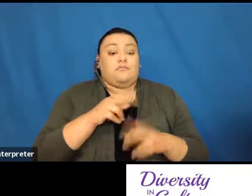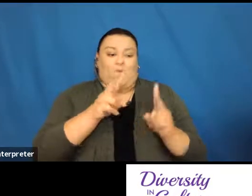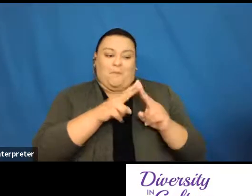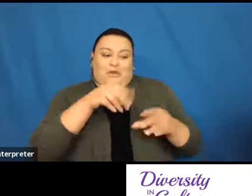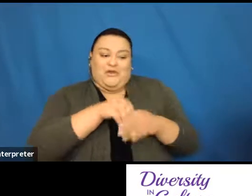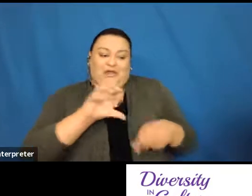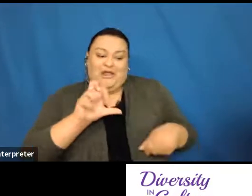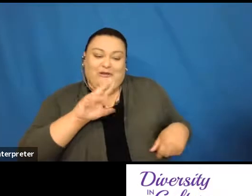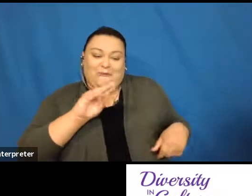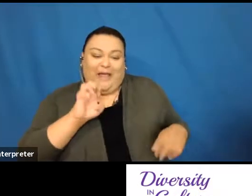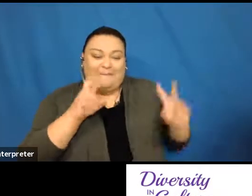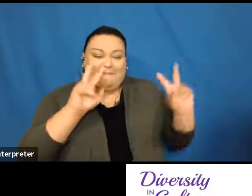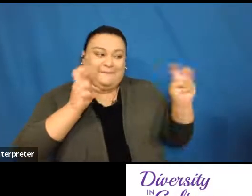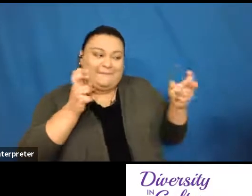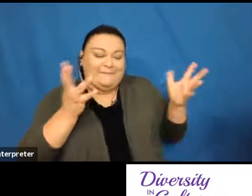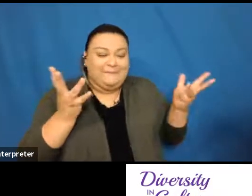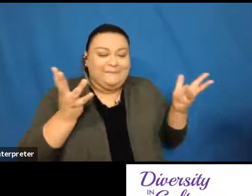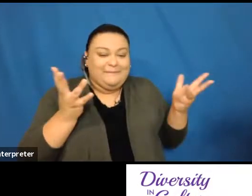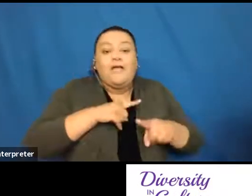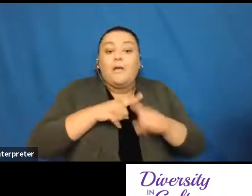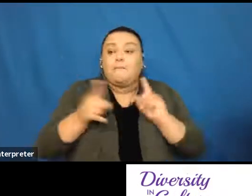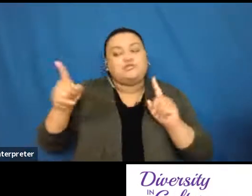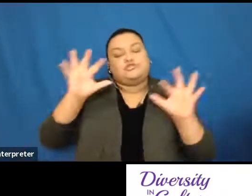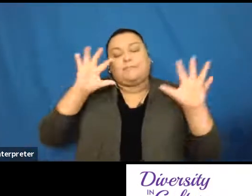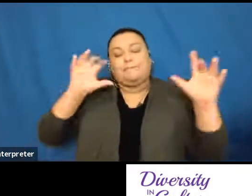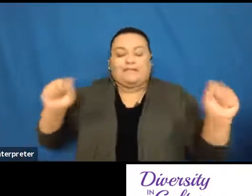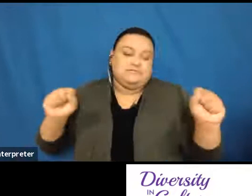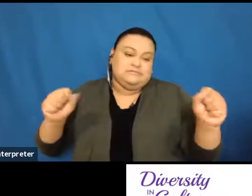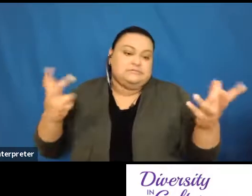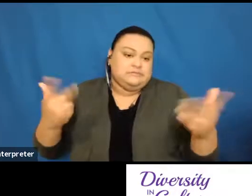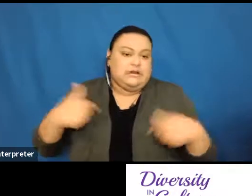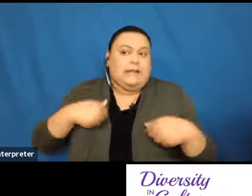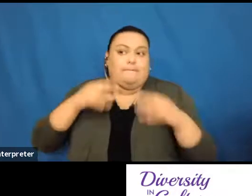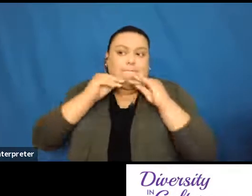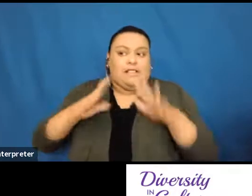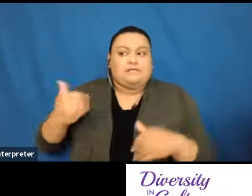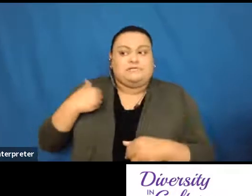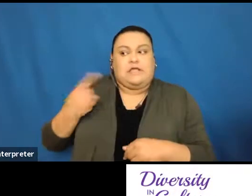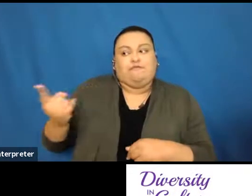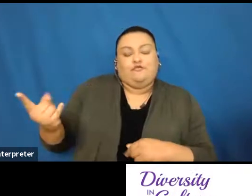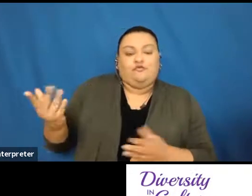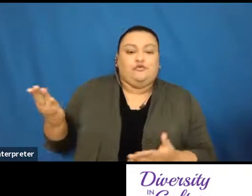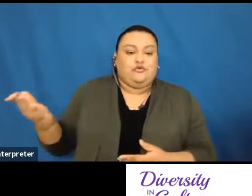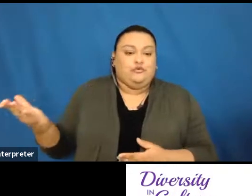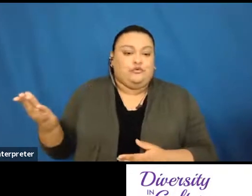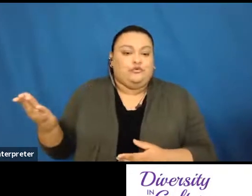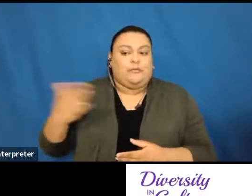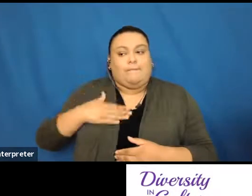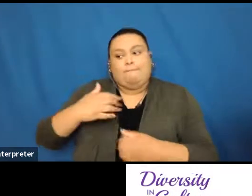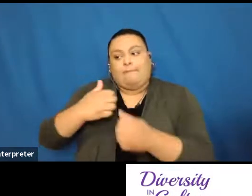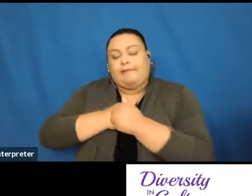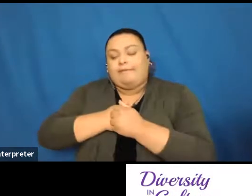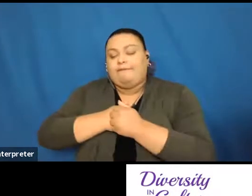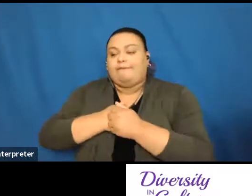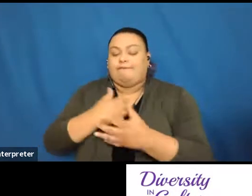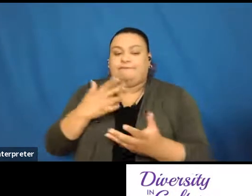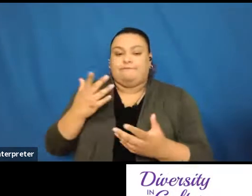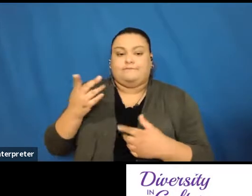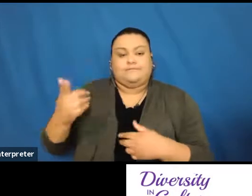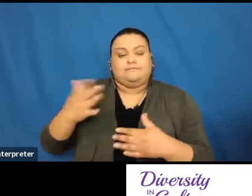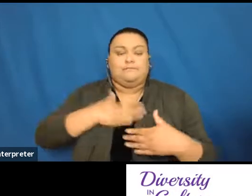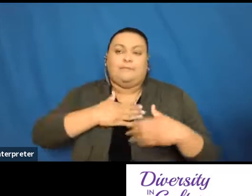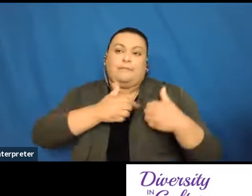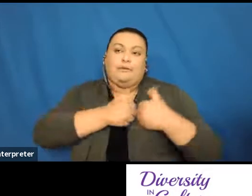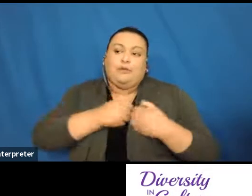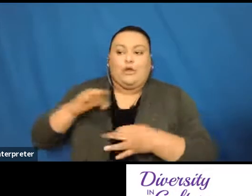quote, but she's incredible. I am so blessed to have her as my love, and she's my soul,